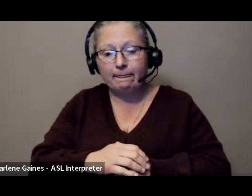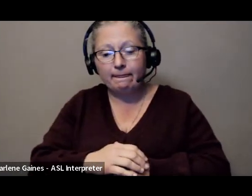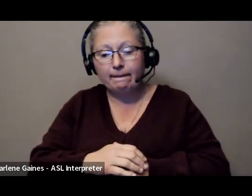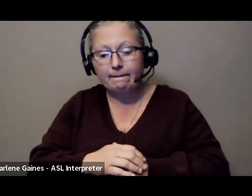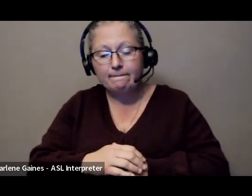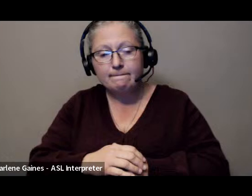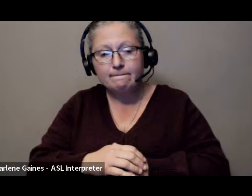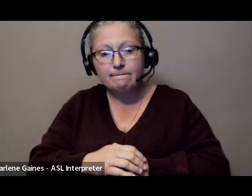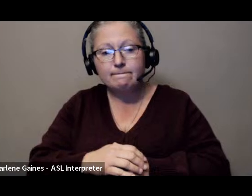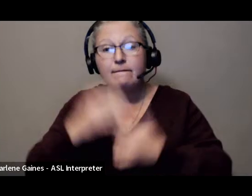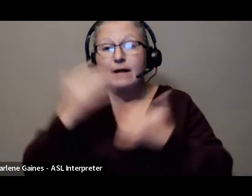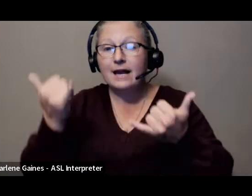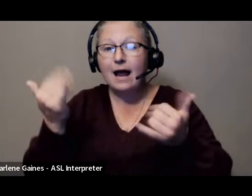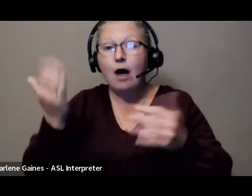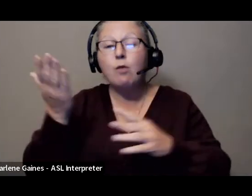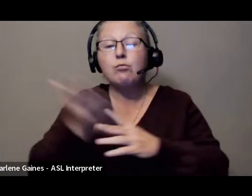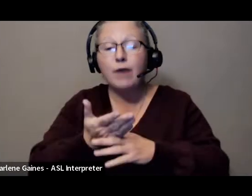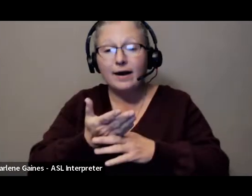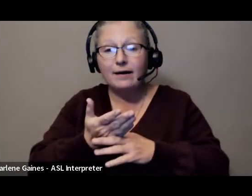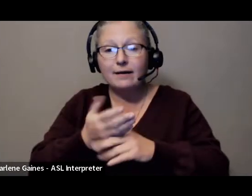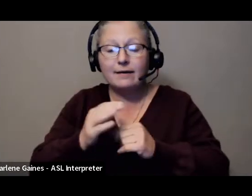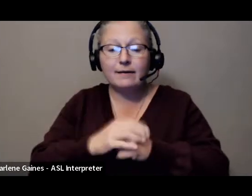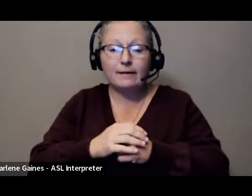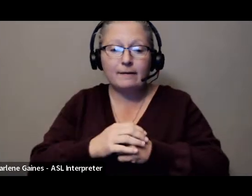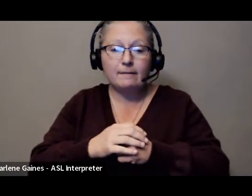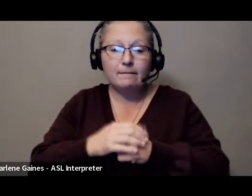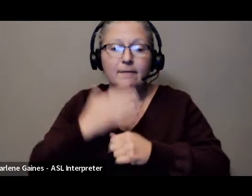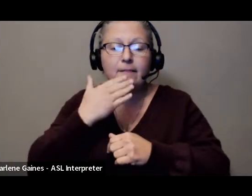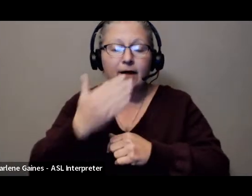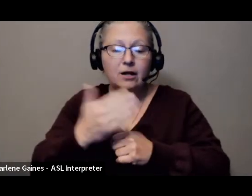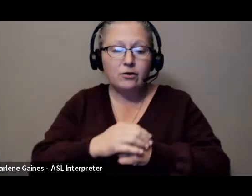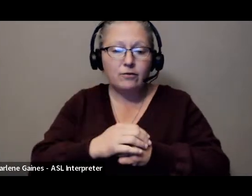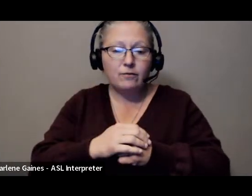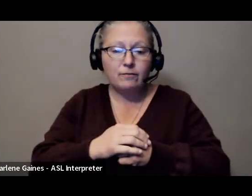Yes, we are going to take a break. Thank you.